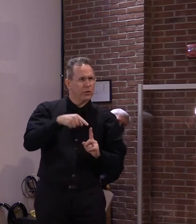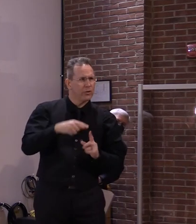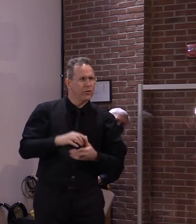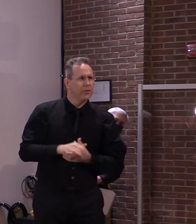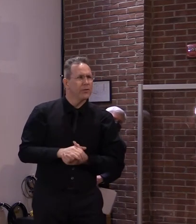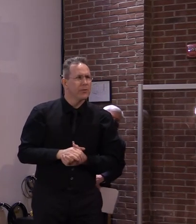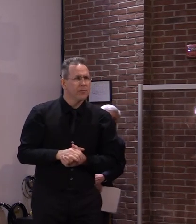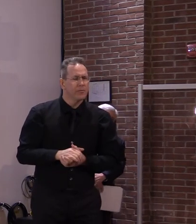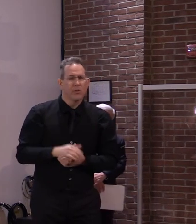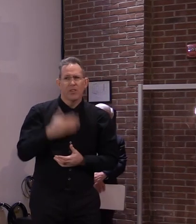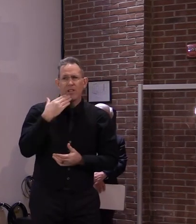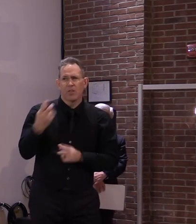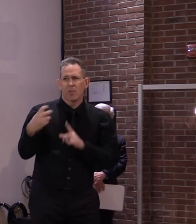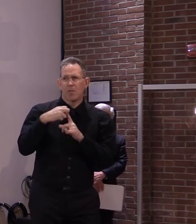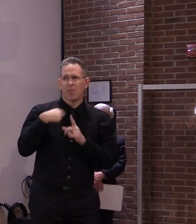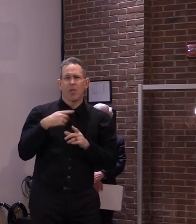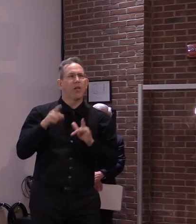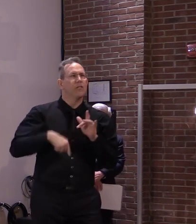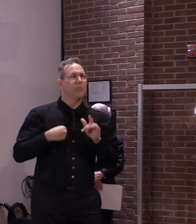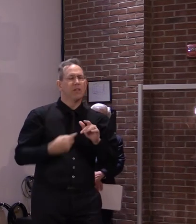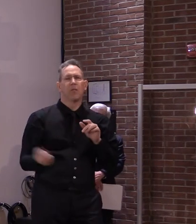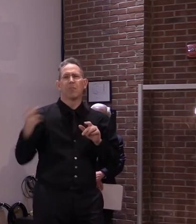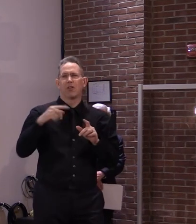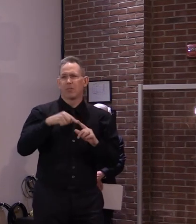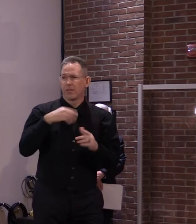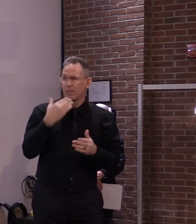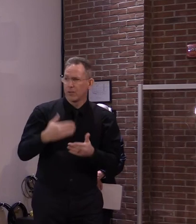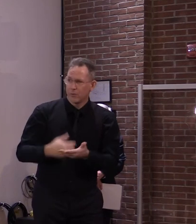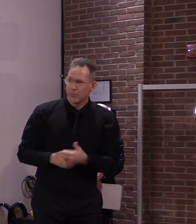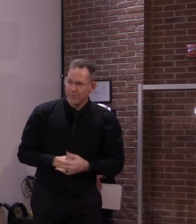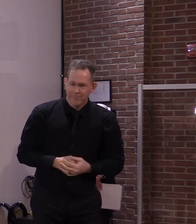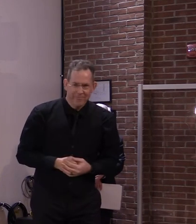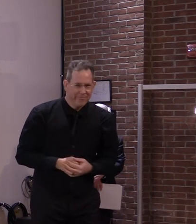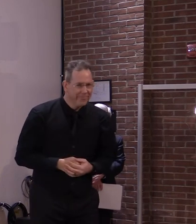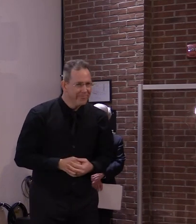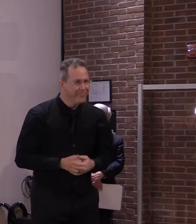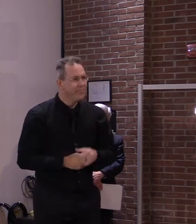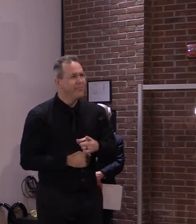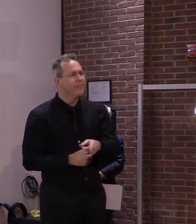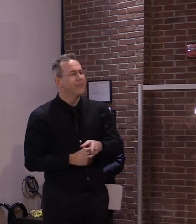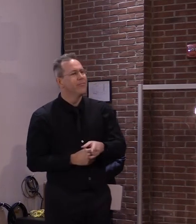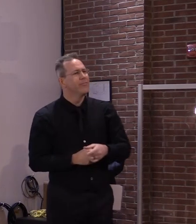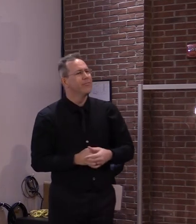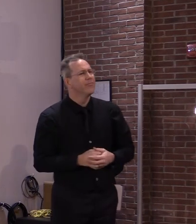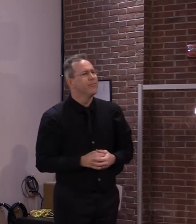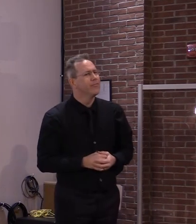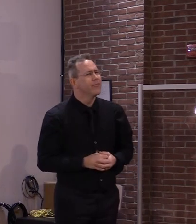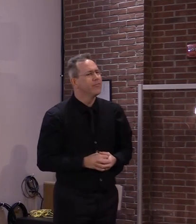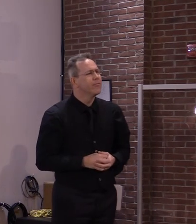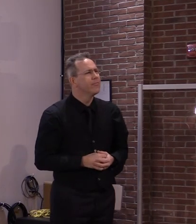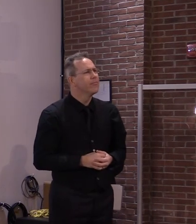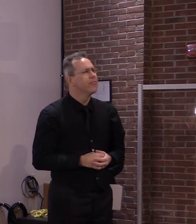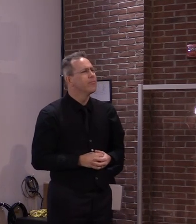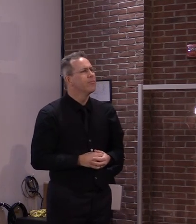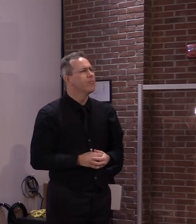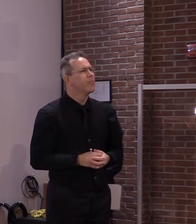it thank you andrew g